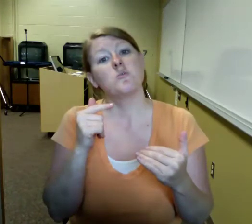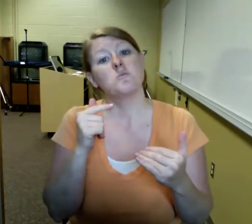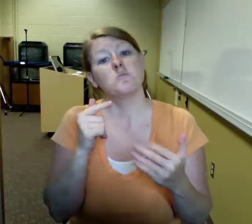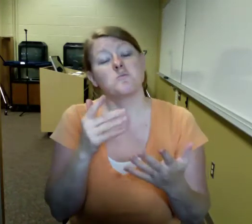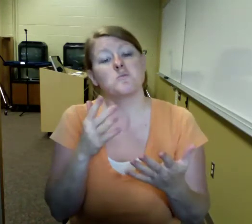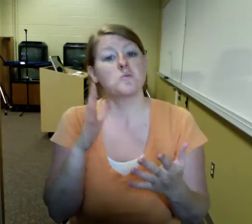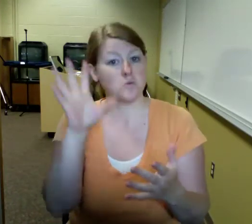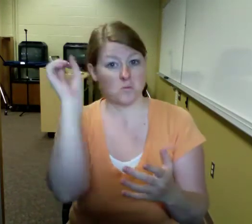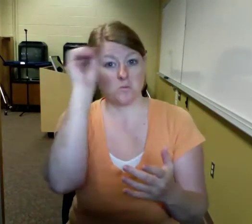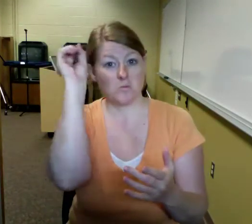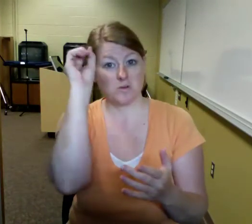development.